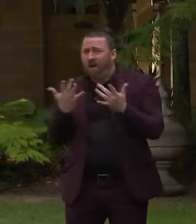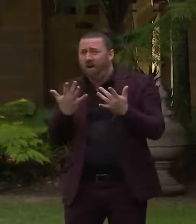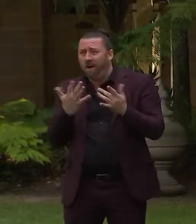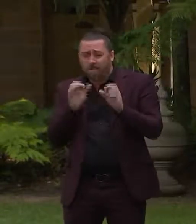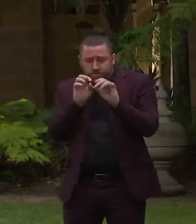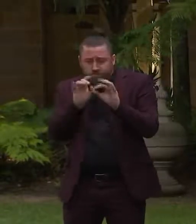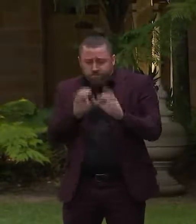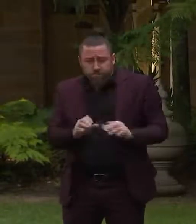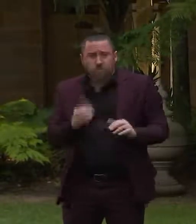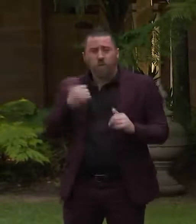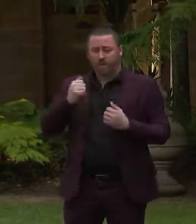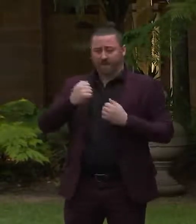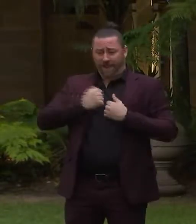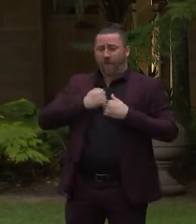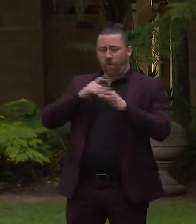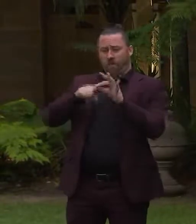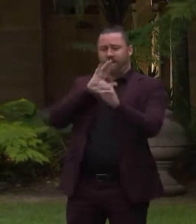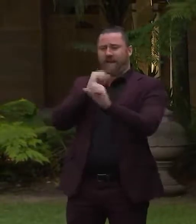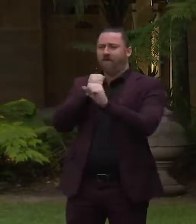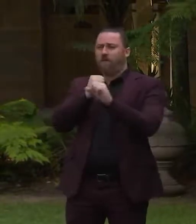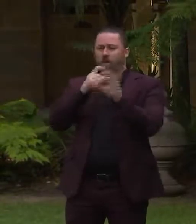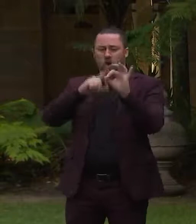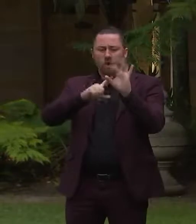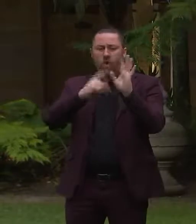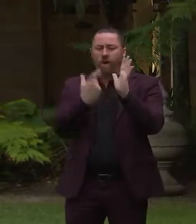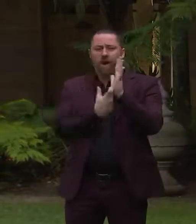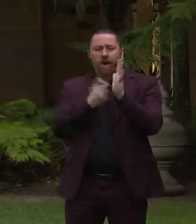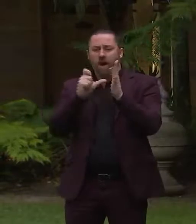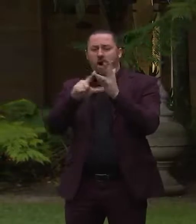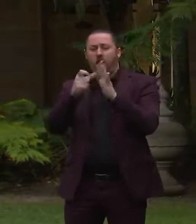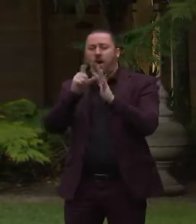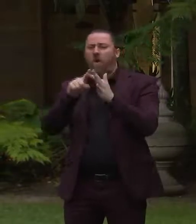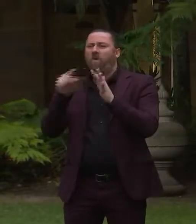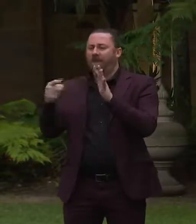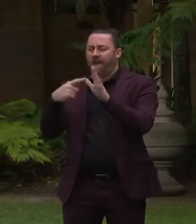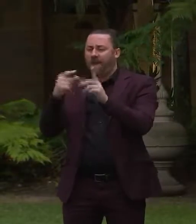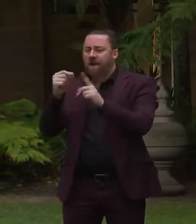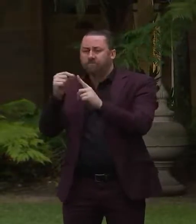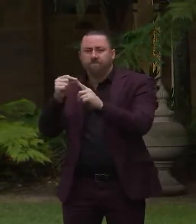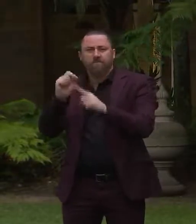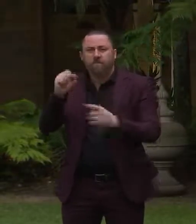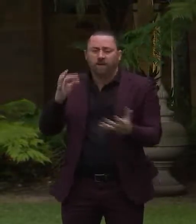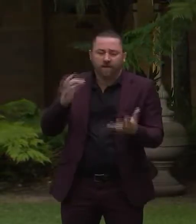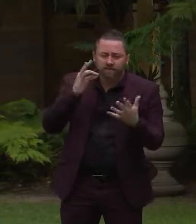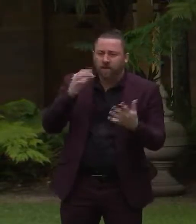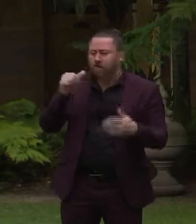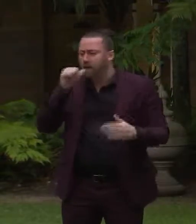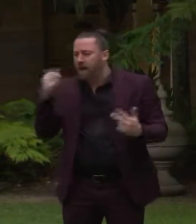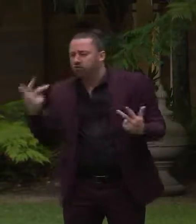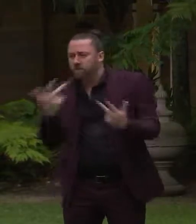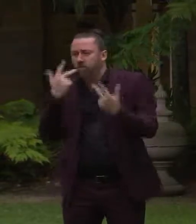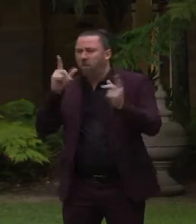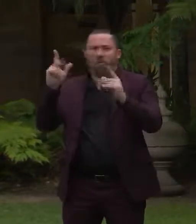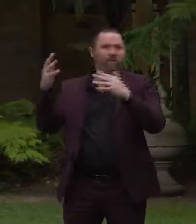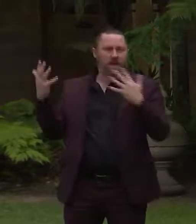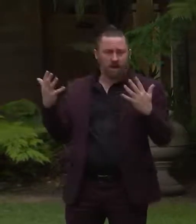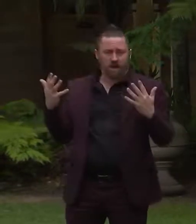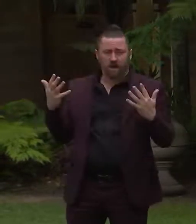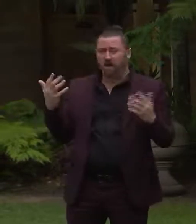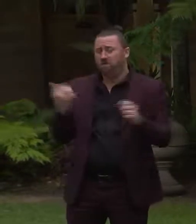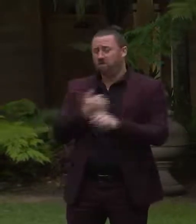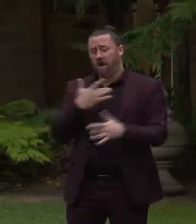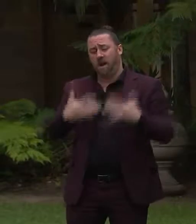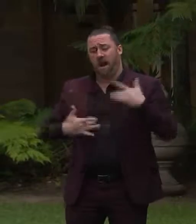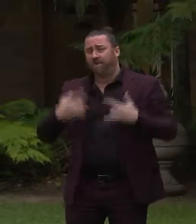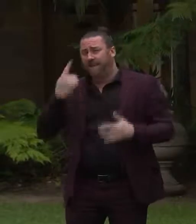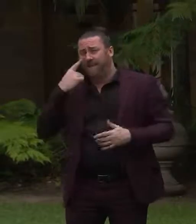to use the Queensland Government's QR code app in your cafe or restaurant or bar, and we'll be able to roll